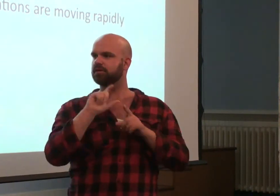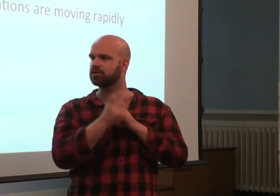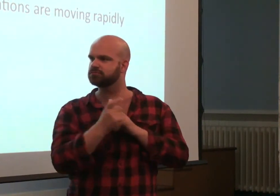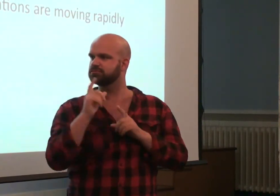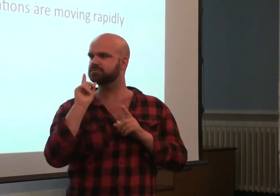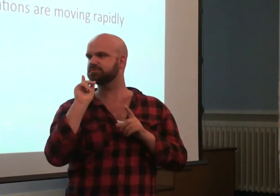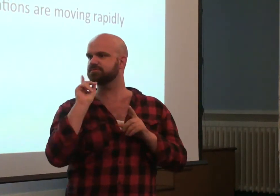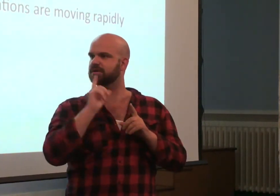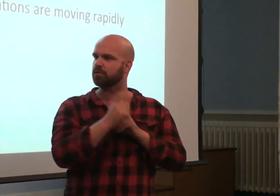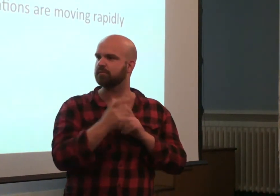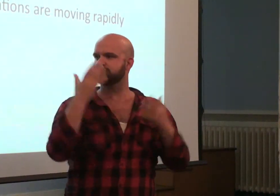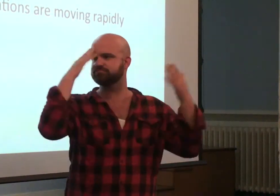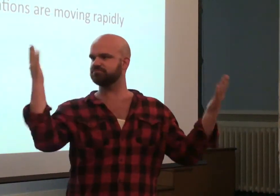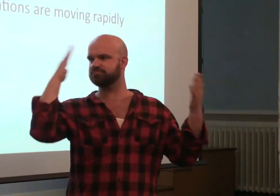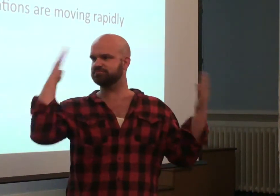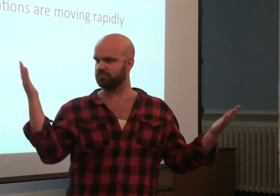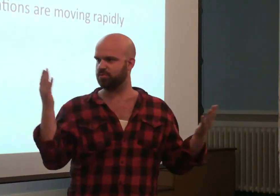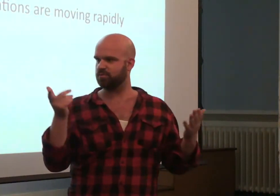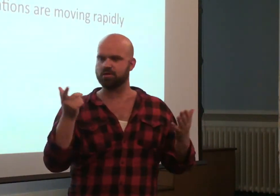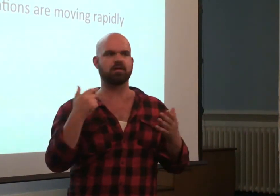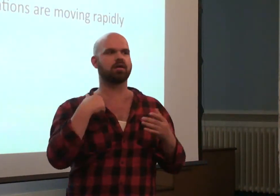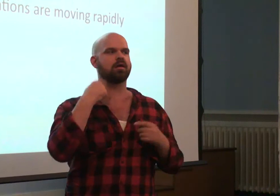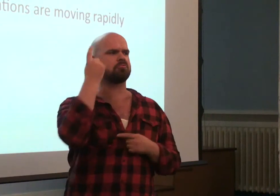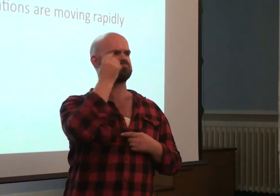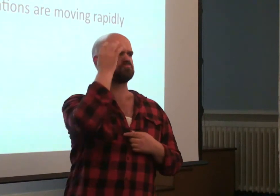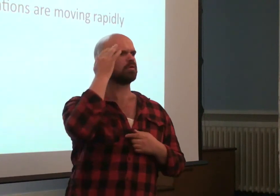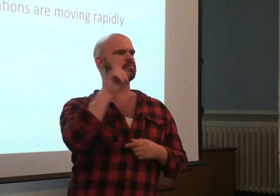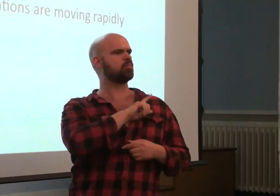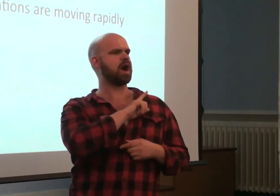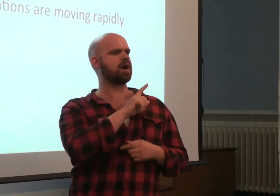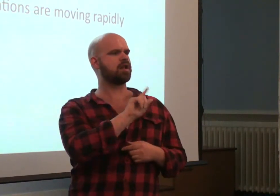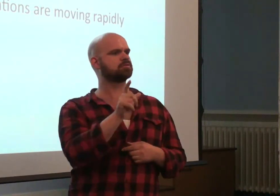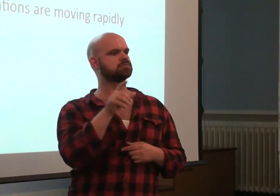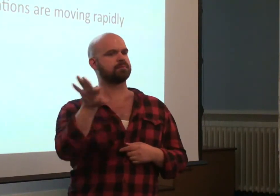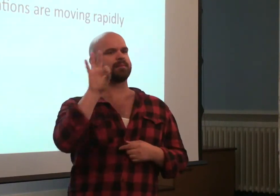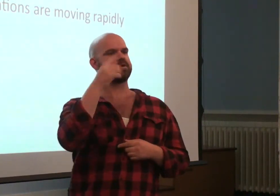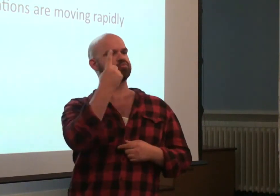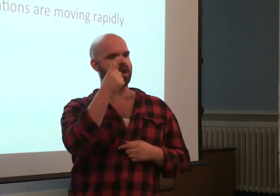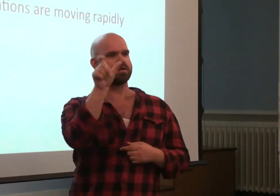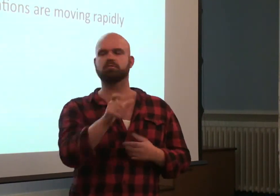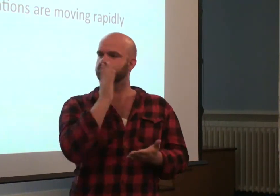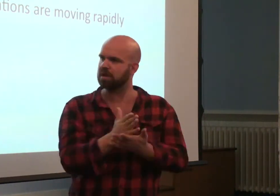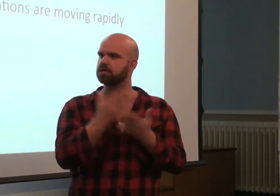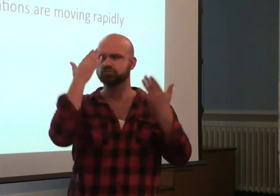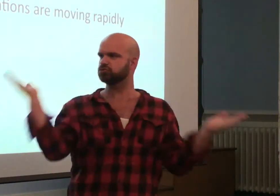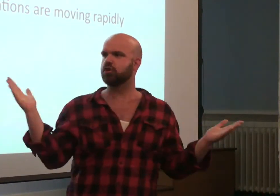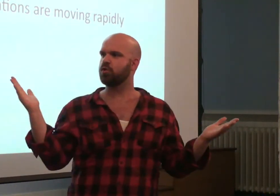And the people who were being interviewed had no prior knowledge of deaf culture and the deaf community. So I'm just interested in